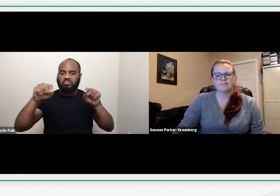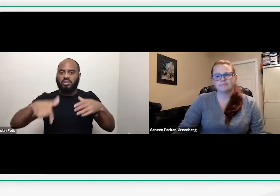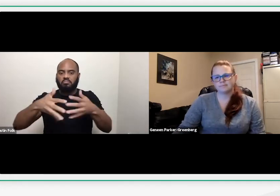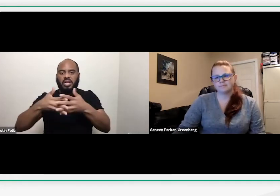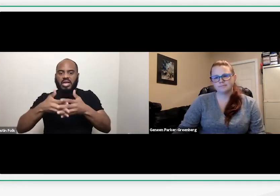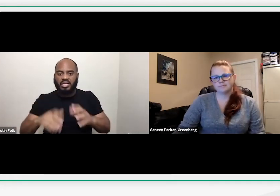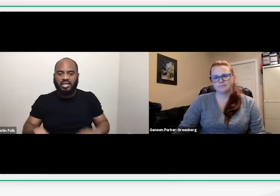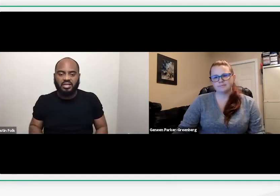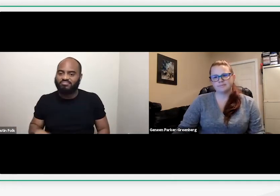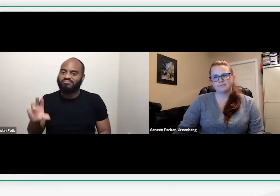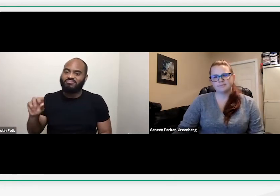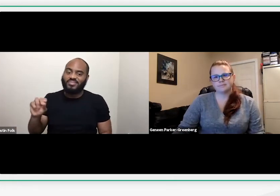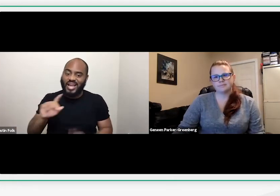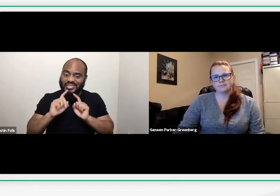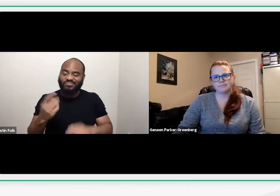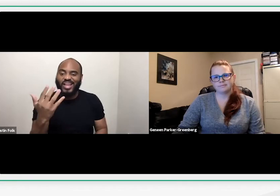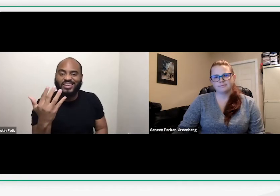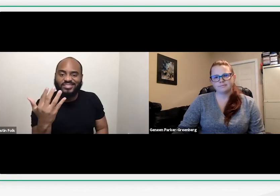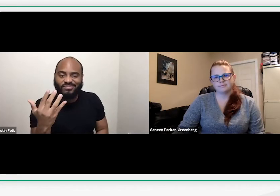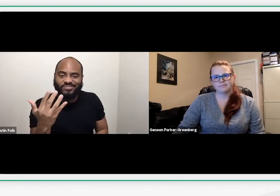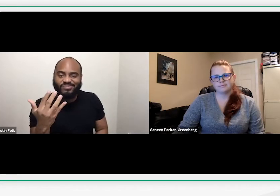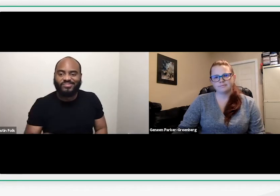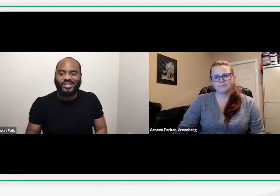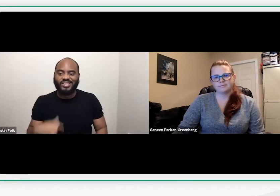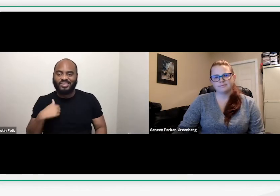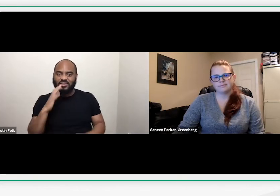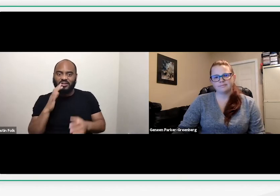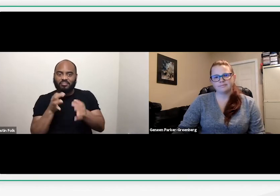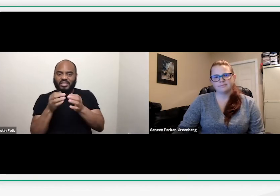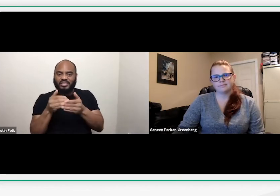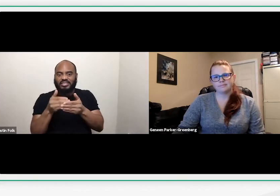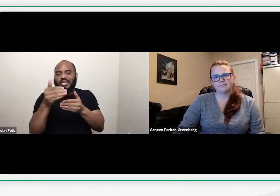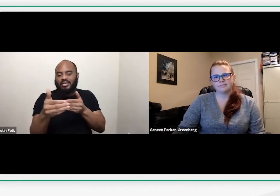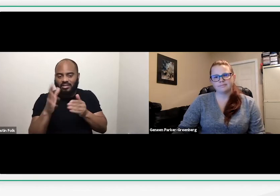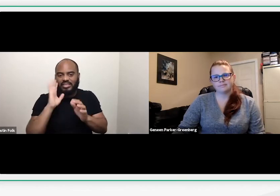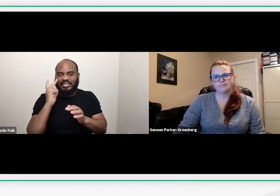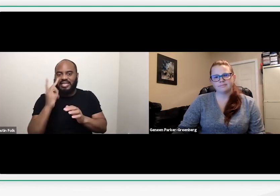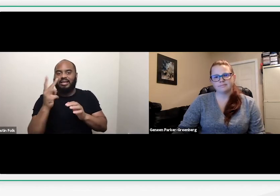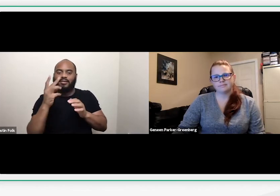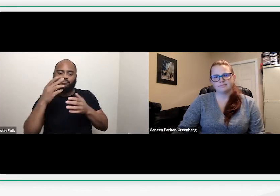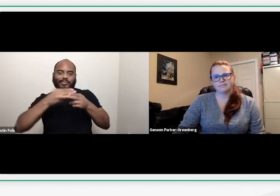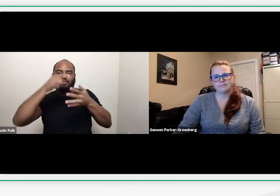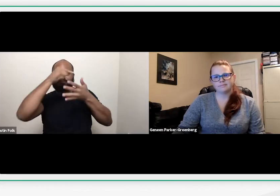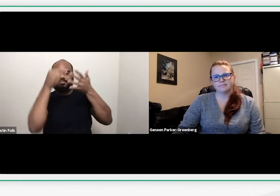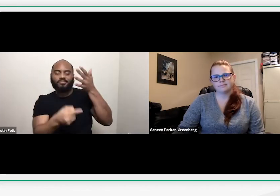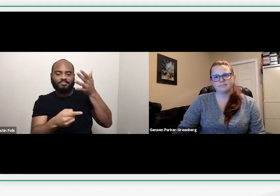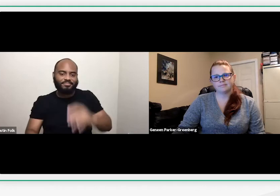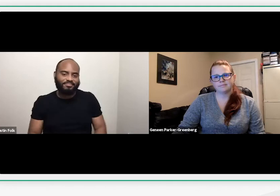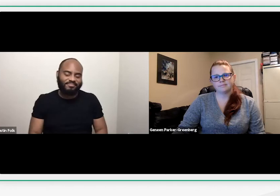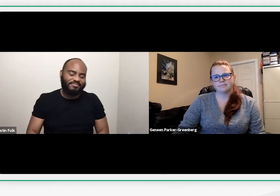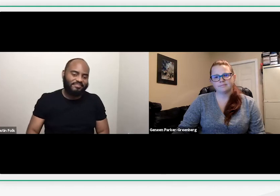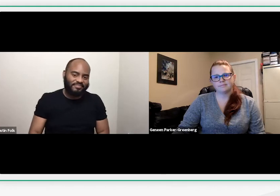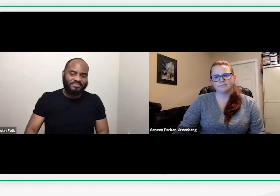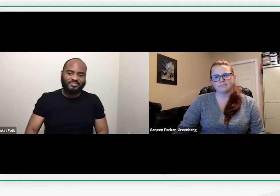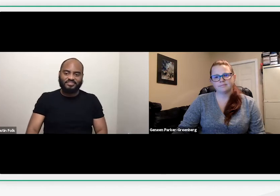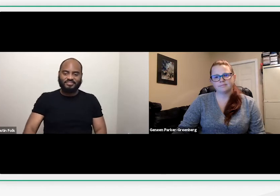credit reporting agencies in the United States, and the response is actually five. And the next slide will